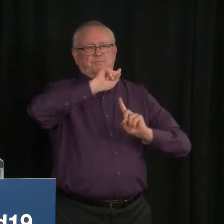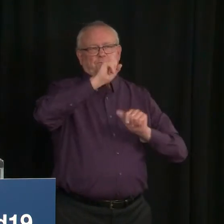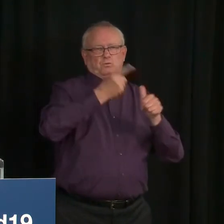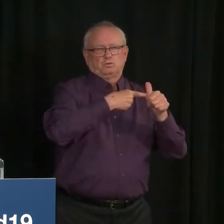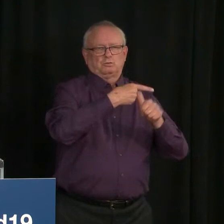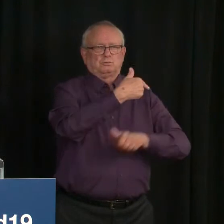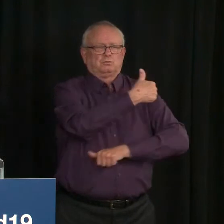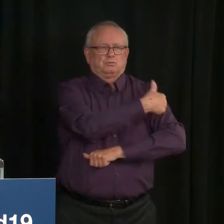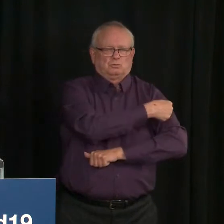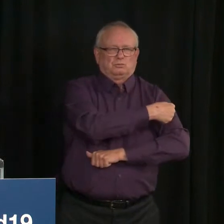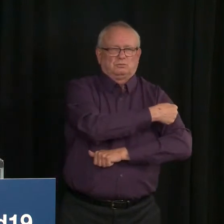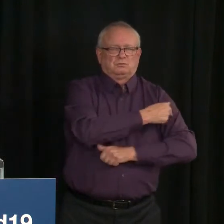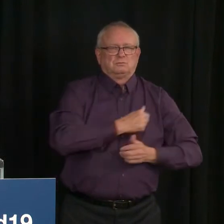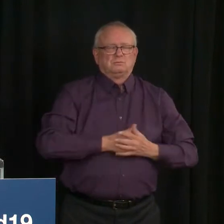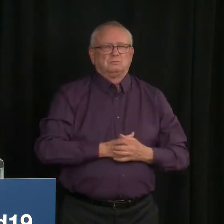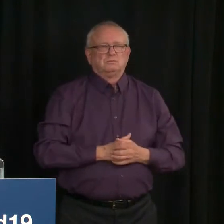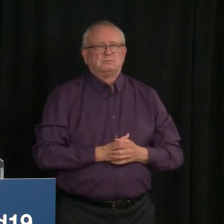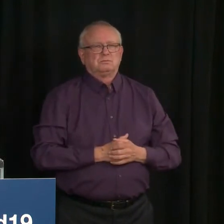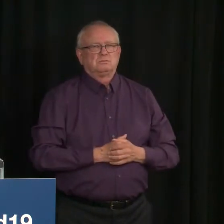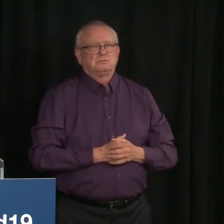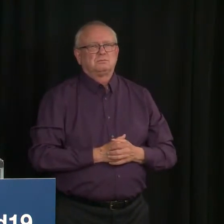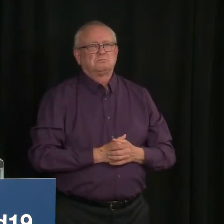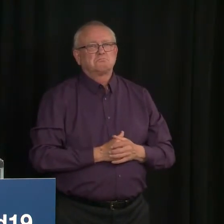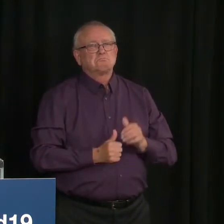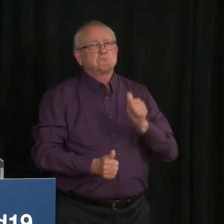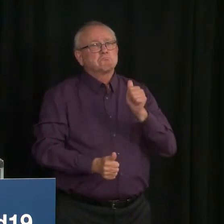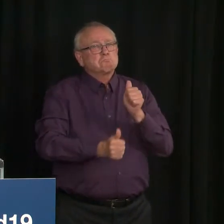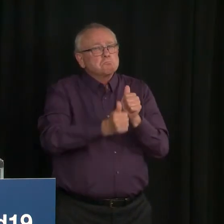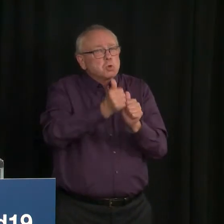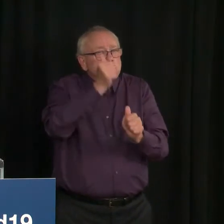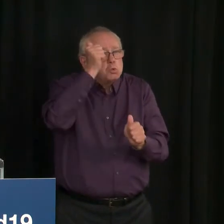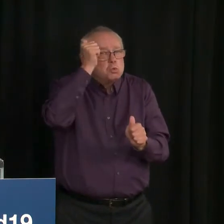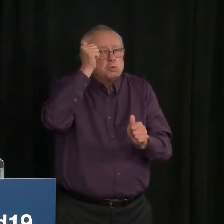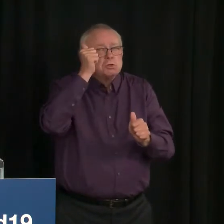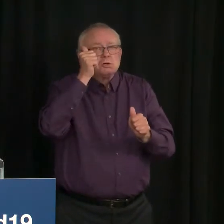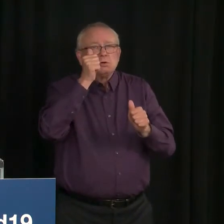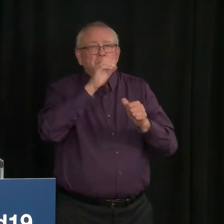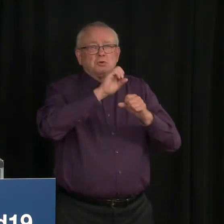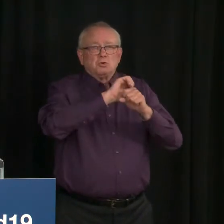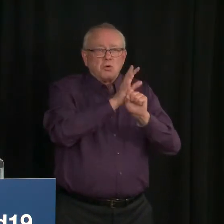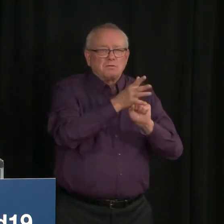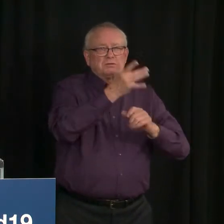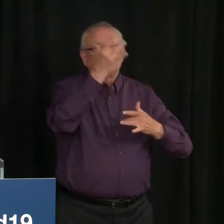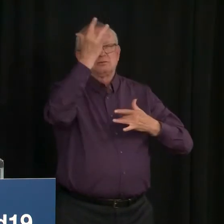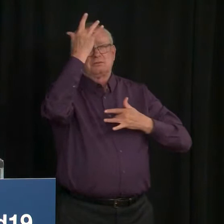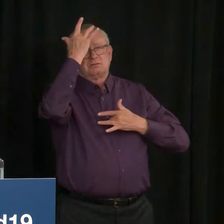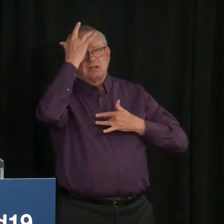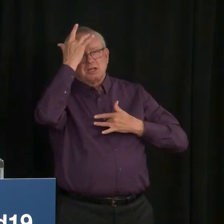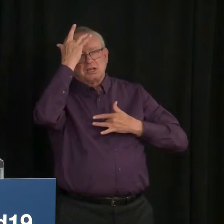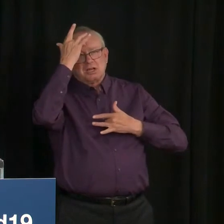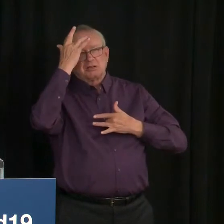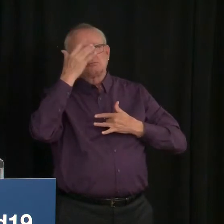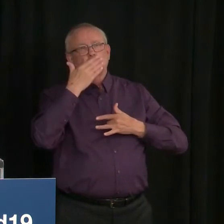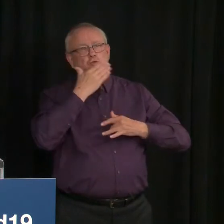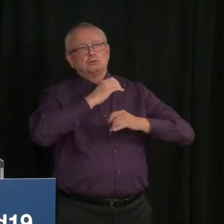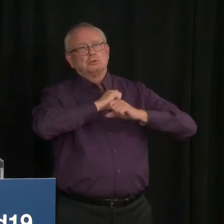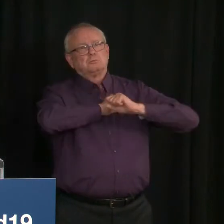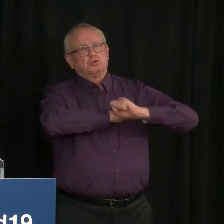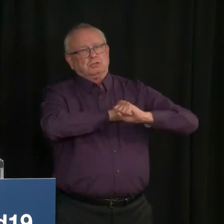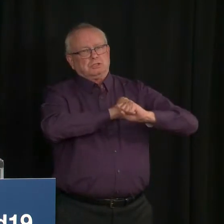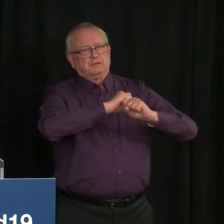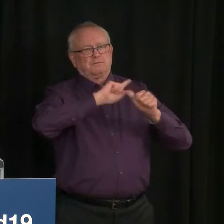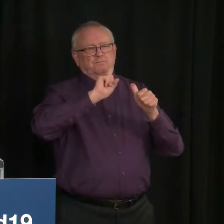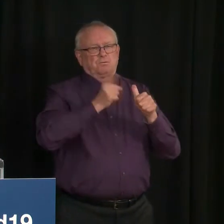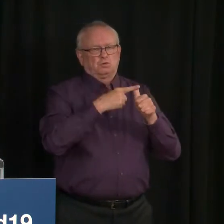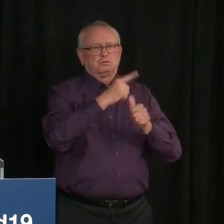the COVID-19 virus strains that are circulating in the province right now. And so we want to make sure we're giving people the opportunity to take advantage of